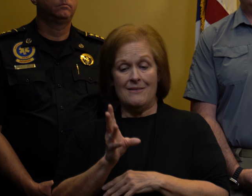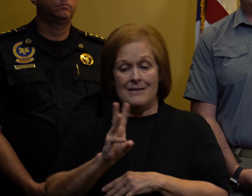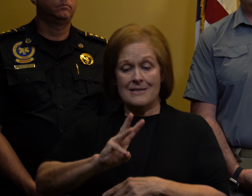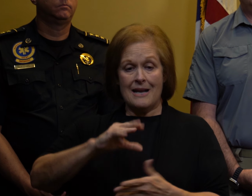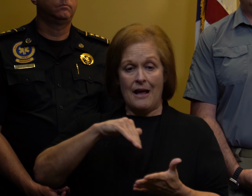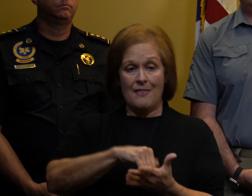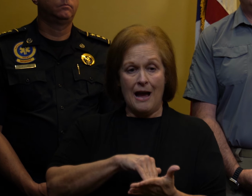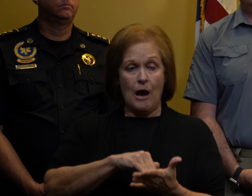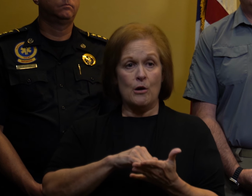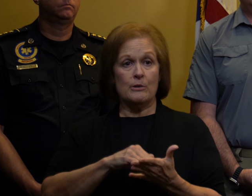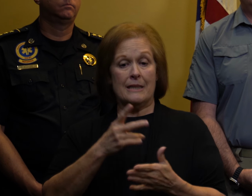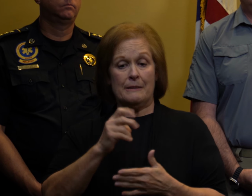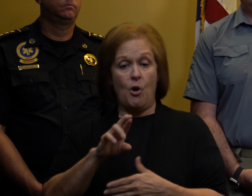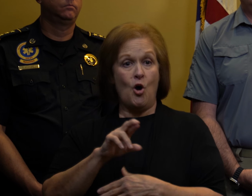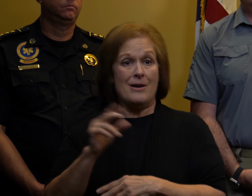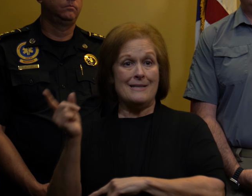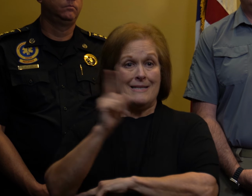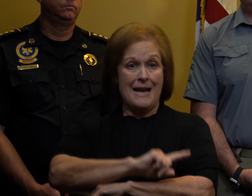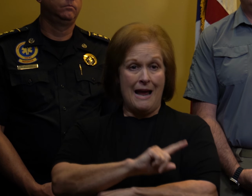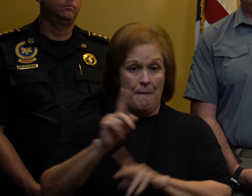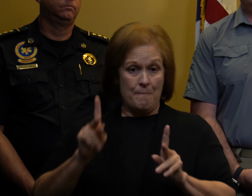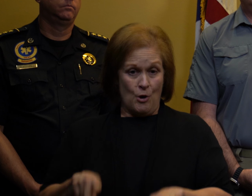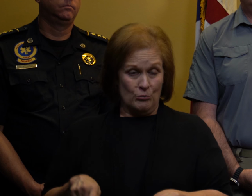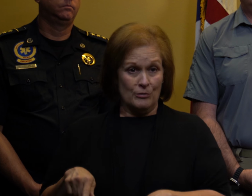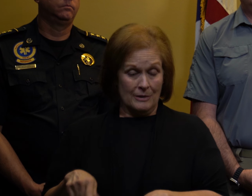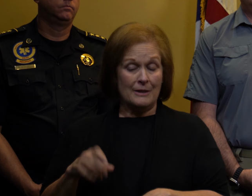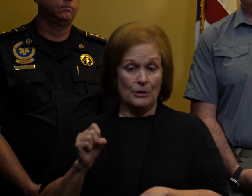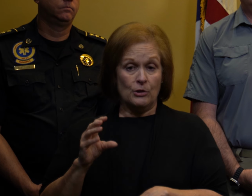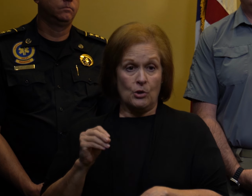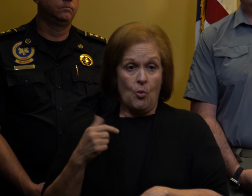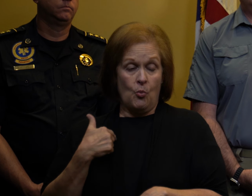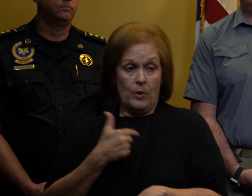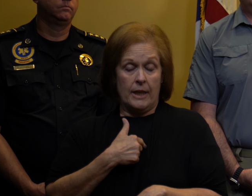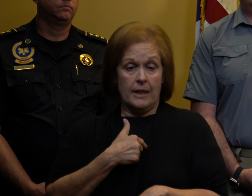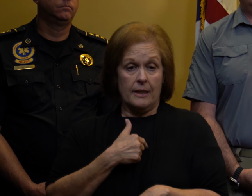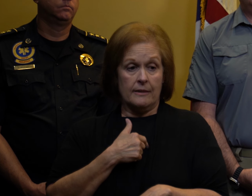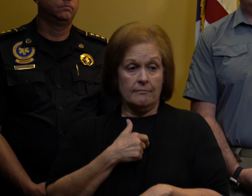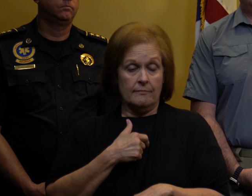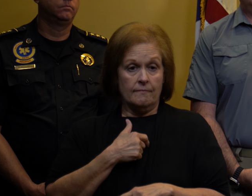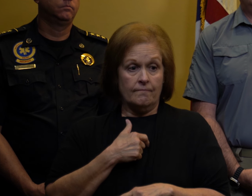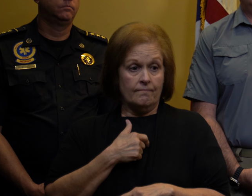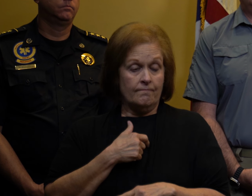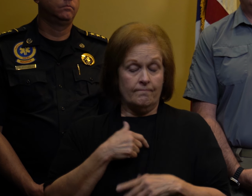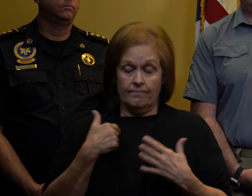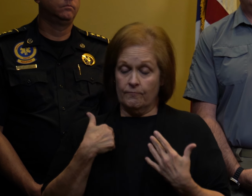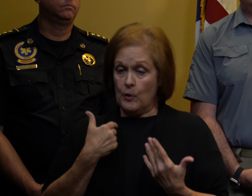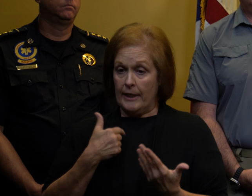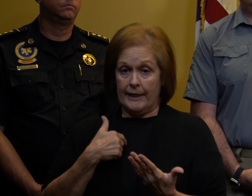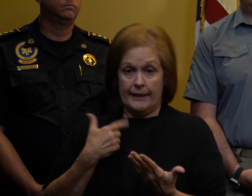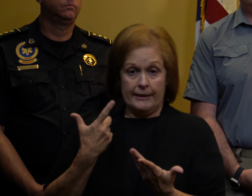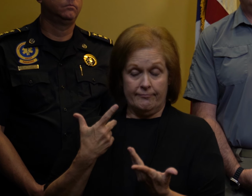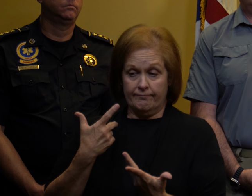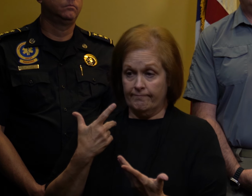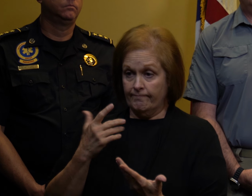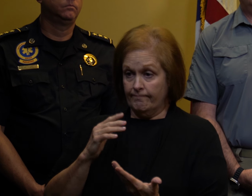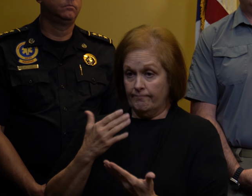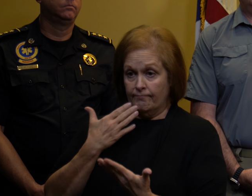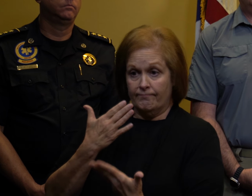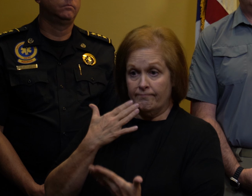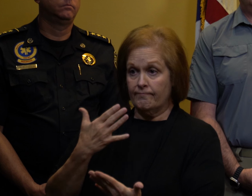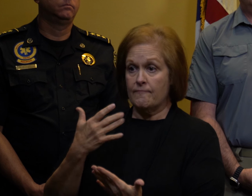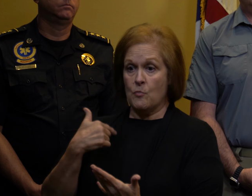176,000 persons per day. And this is something that we have been just great stewards of, I would say my administration,